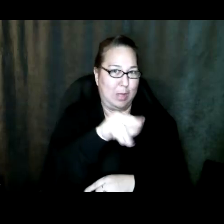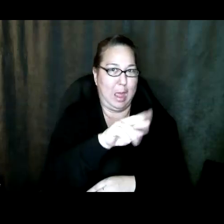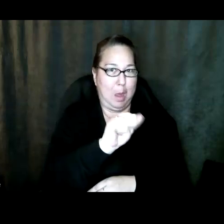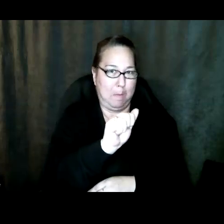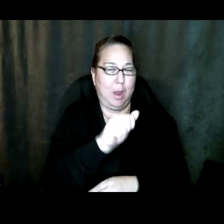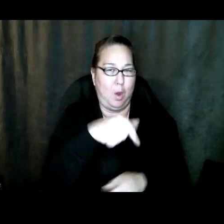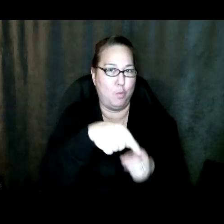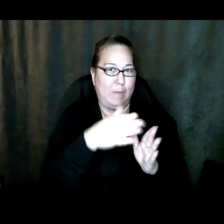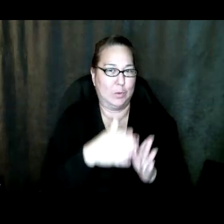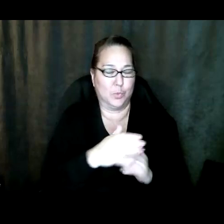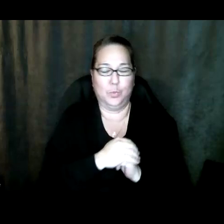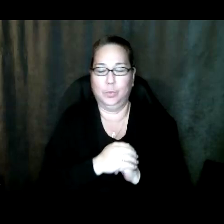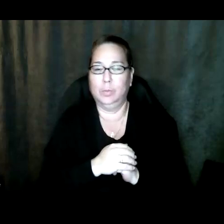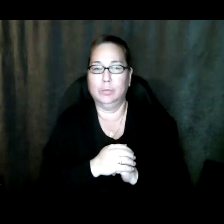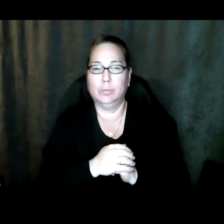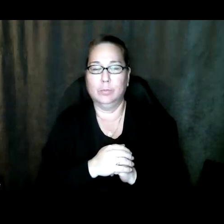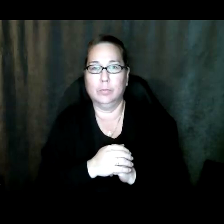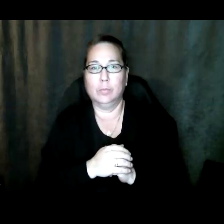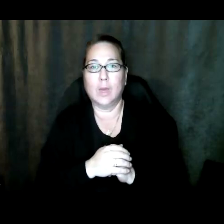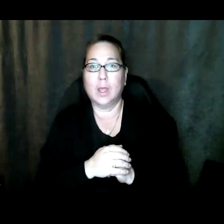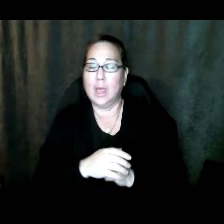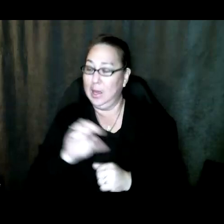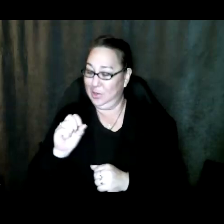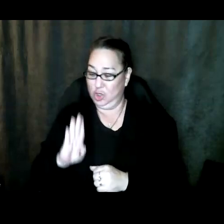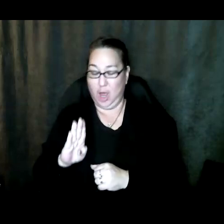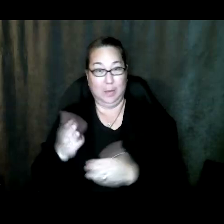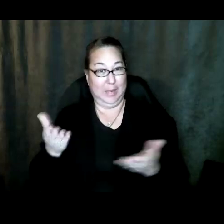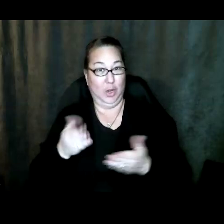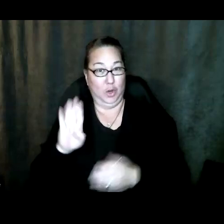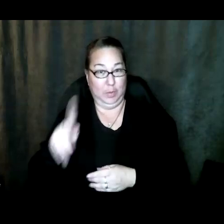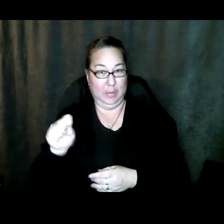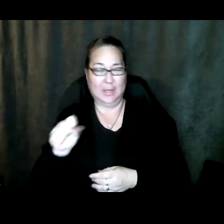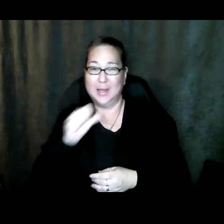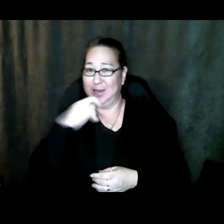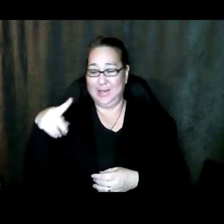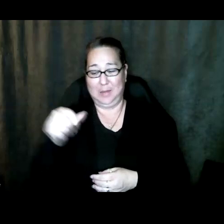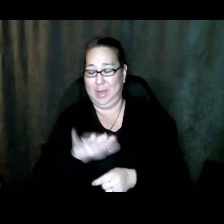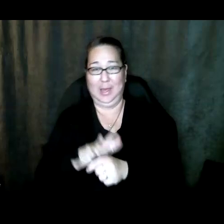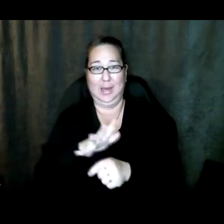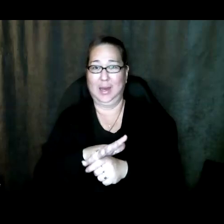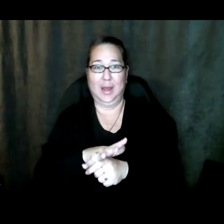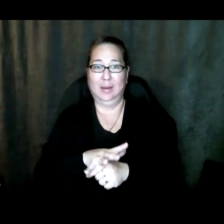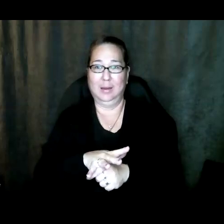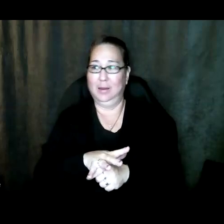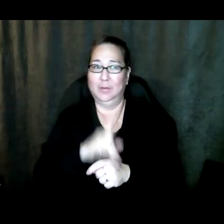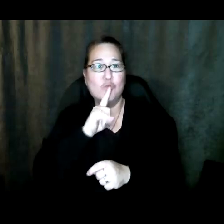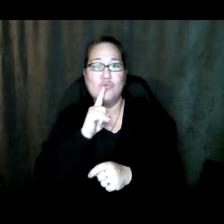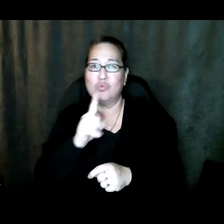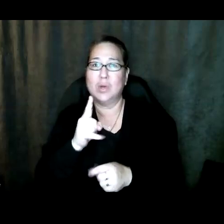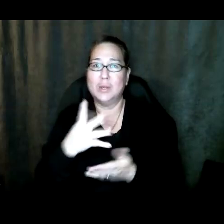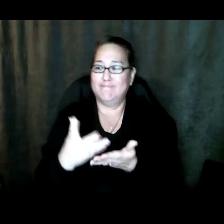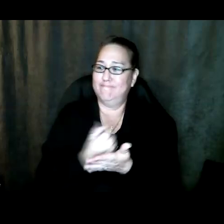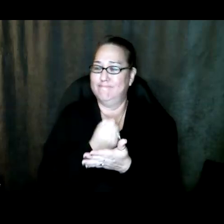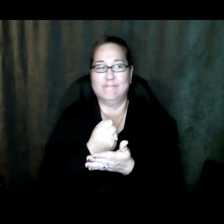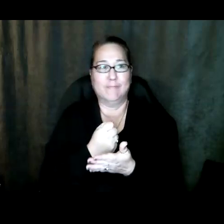A paraprofessional job in Boston Public Schools simply does not pay enough to entice qualified candidates to fill vacant